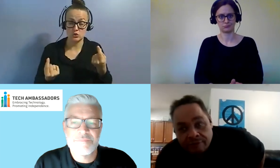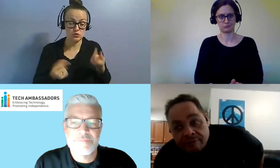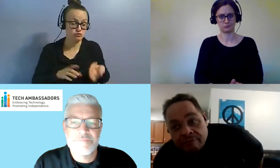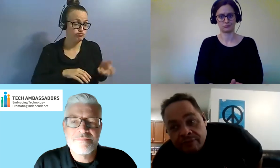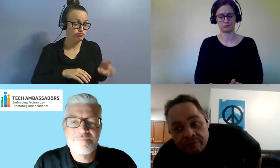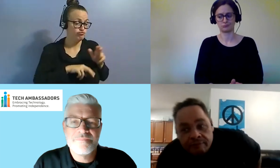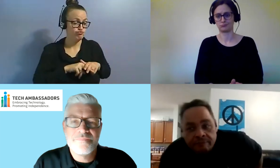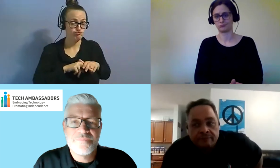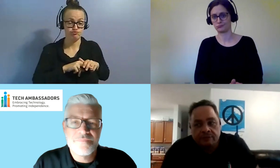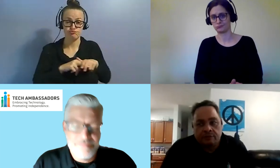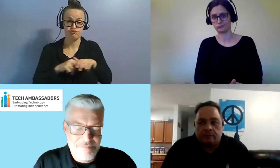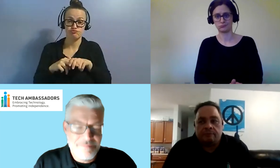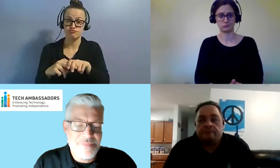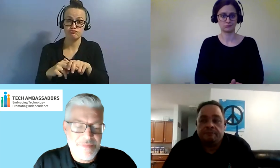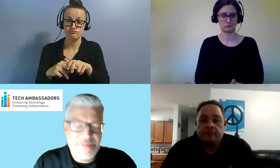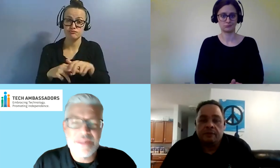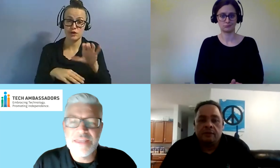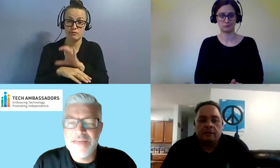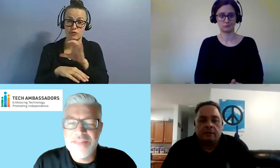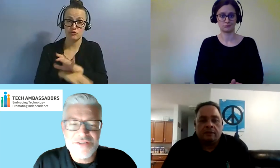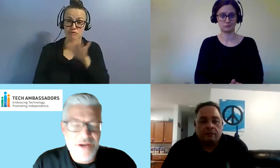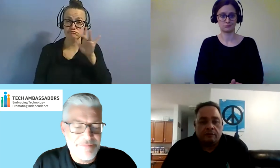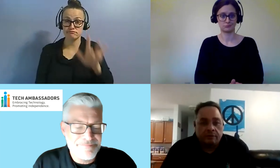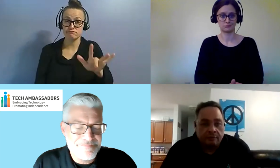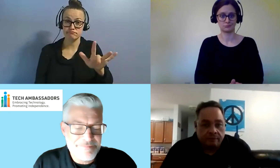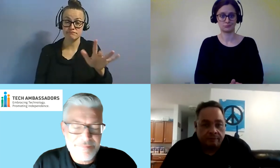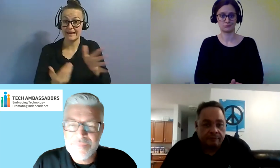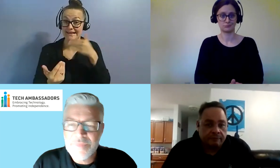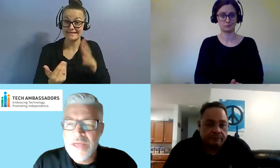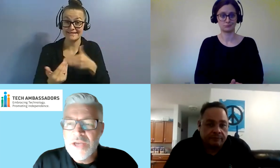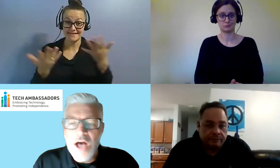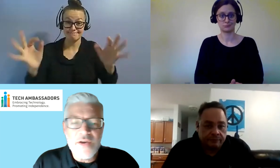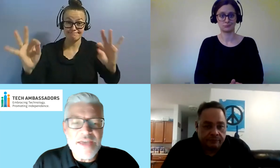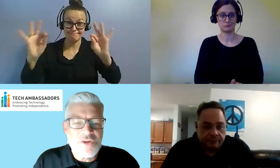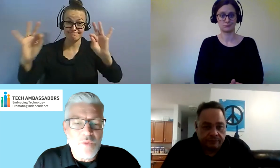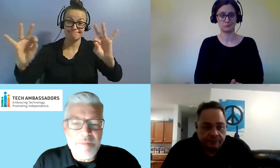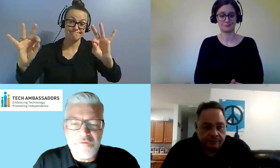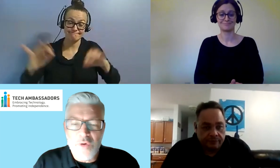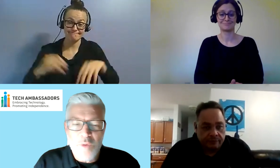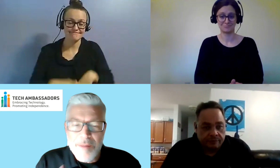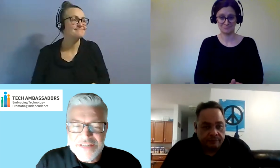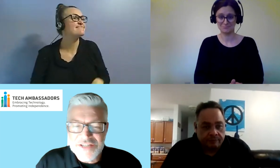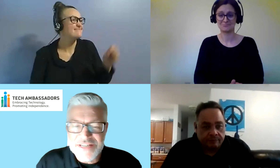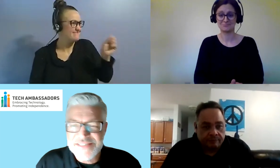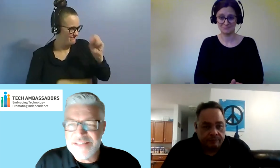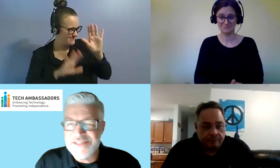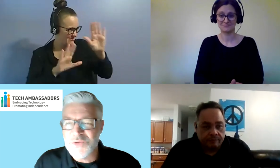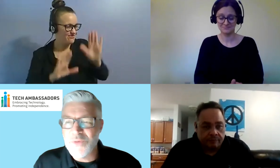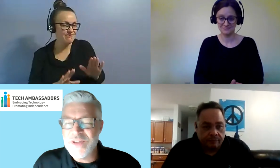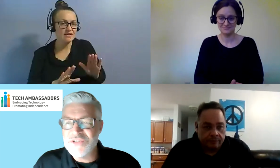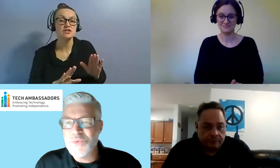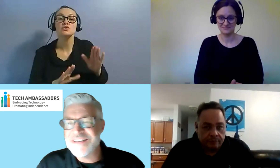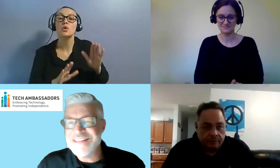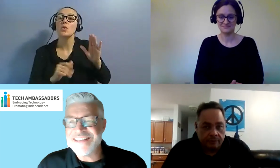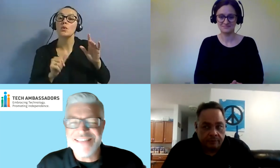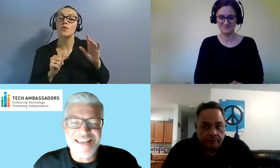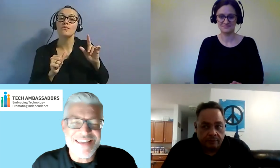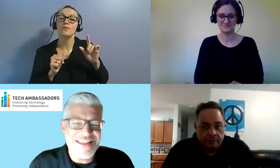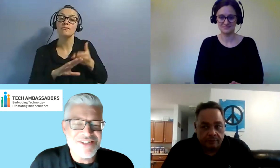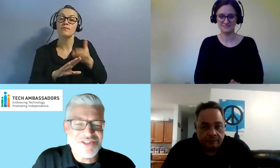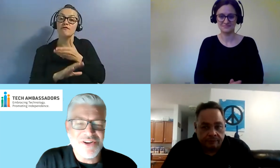on. So. Yeah, that's great. Okay, so right before Robert tells you his tech story, we do want